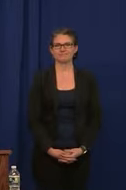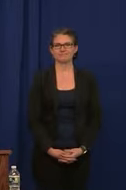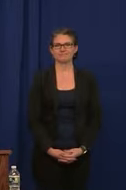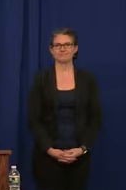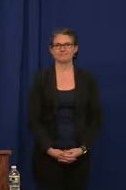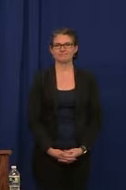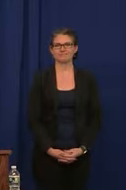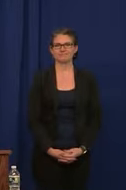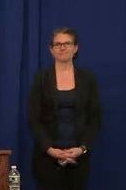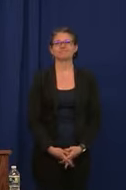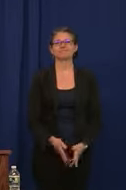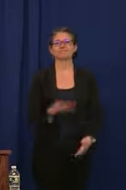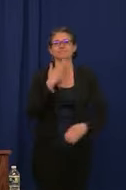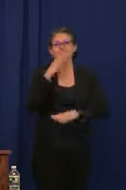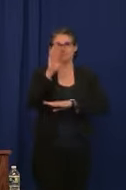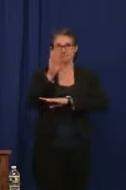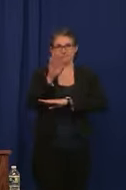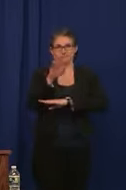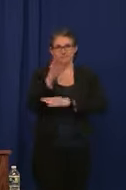Good afternoon.